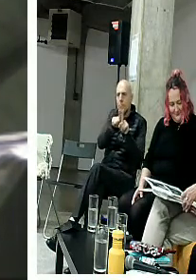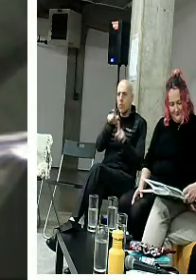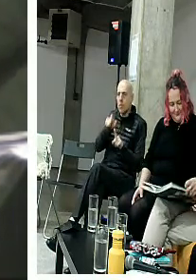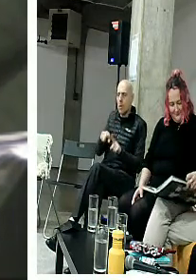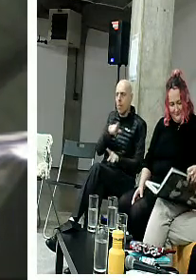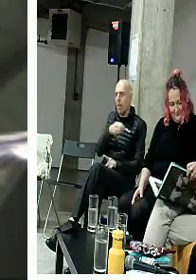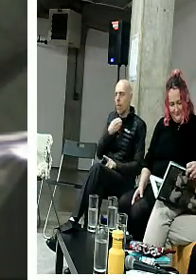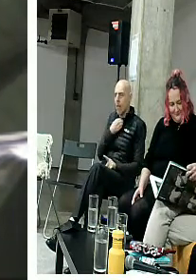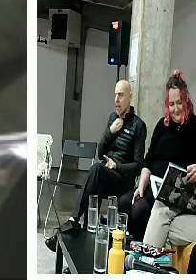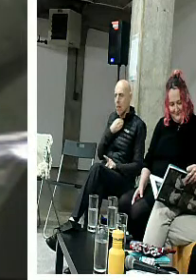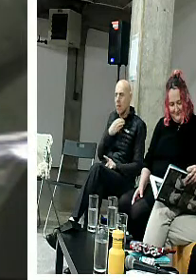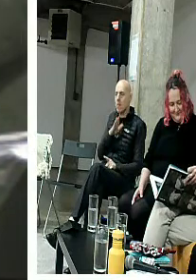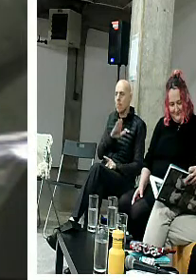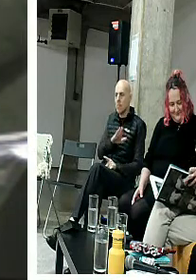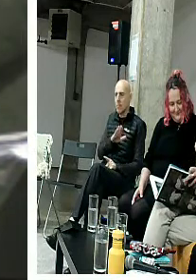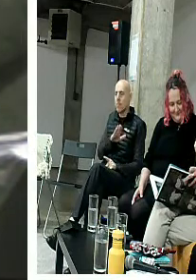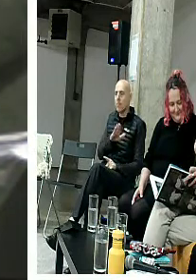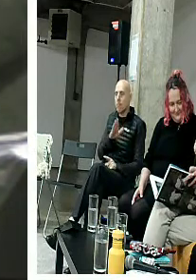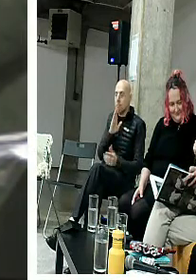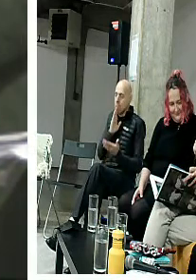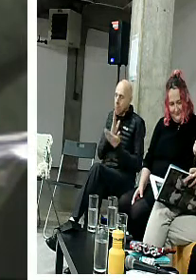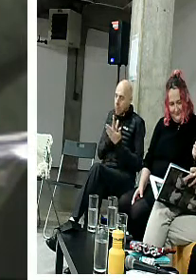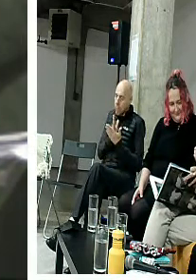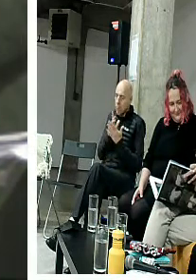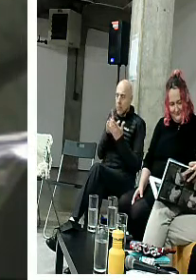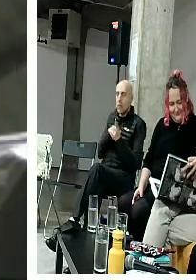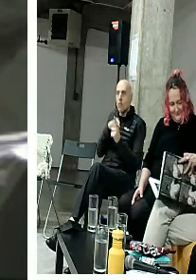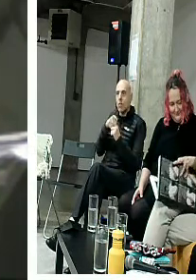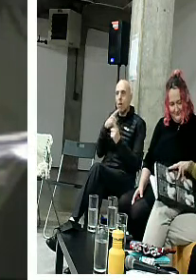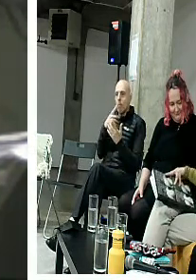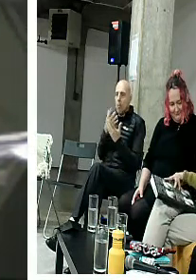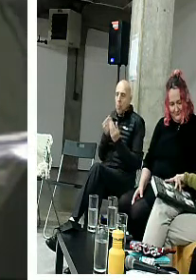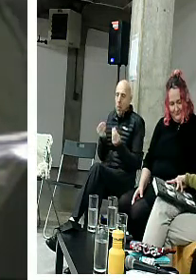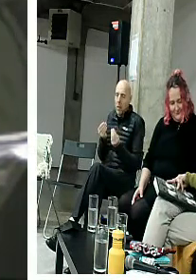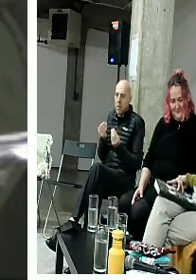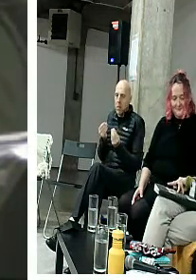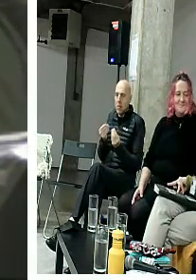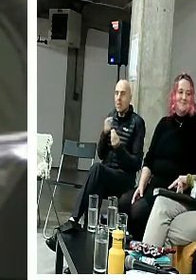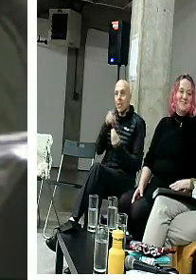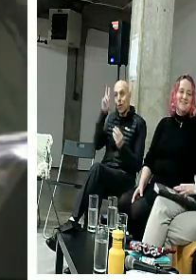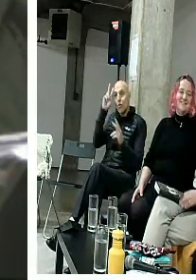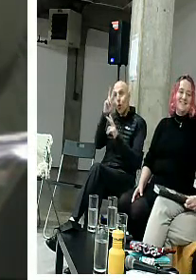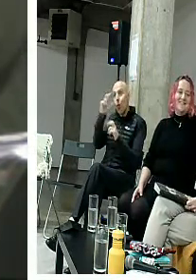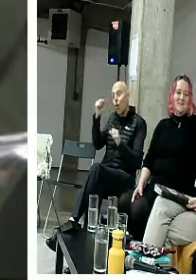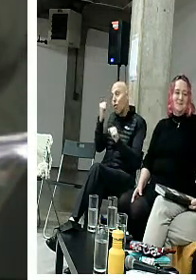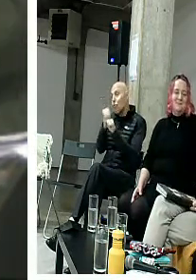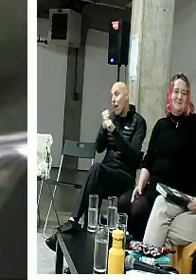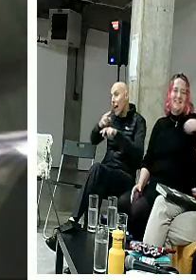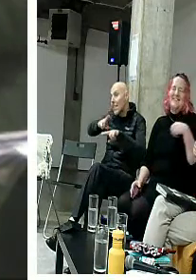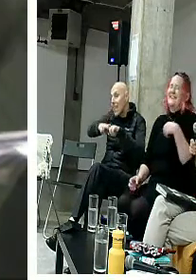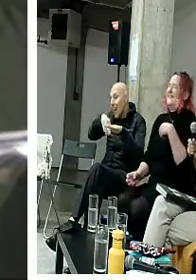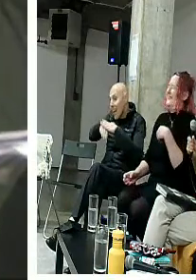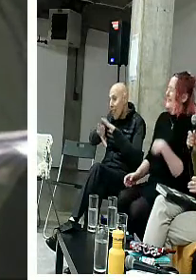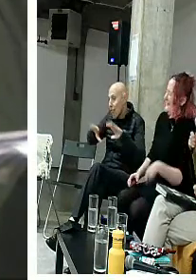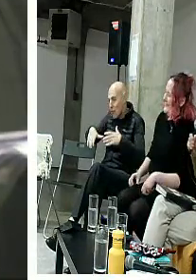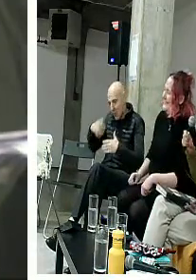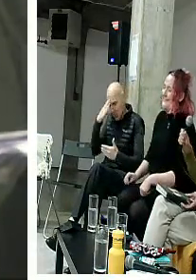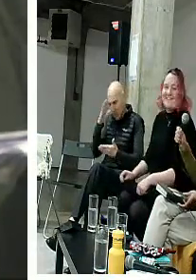Old man Jack will be missed dearly. He was called the granddad of the group.